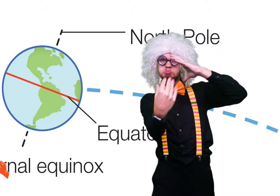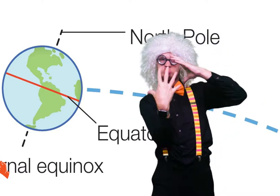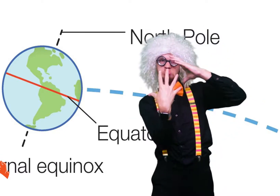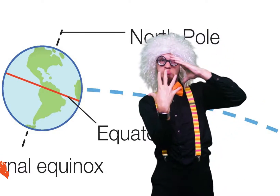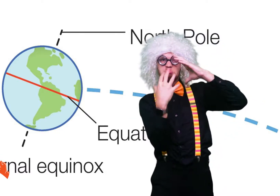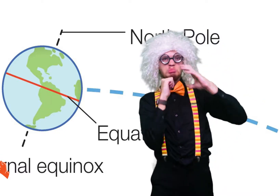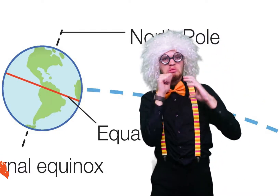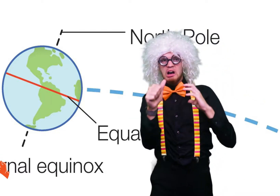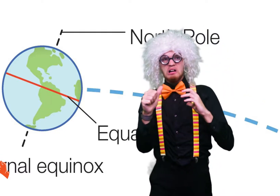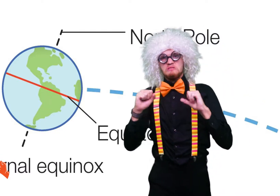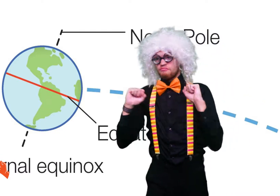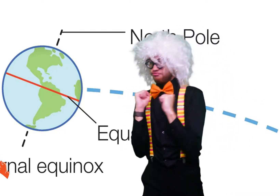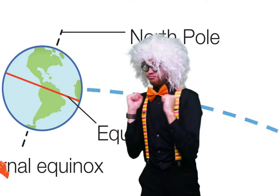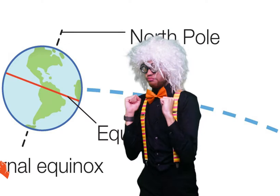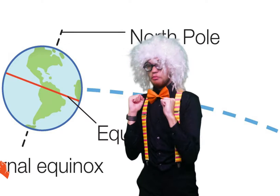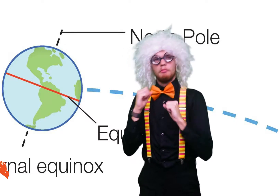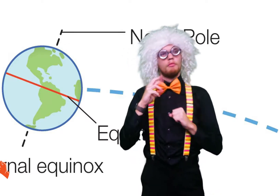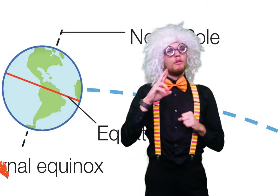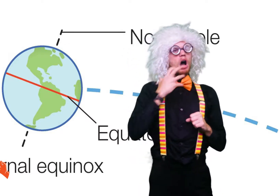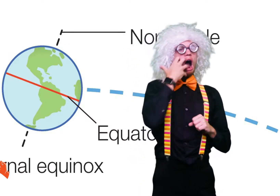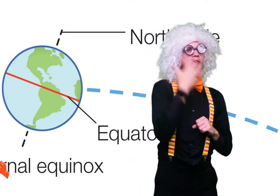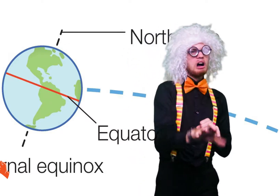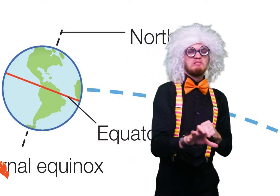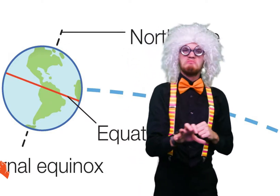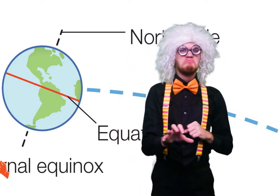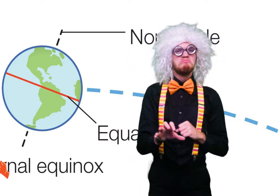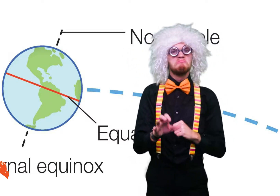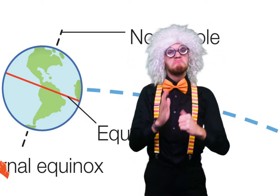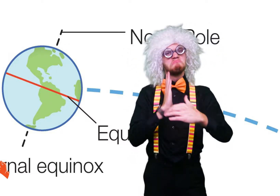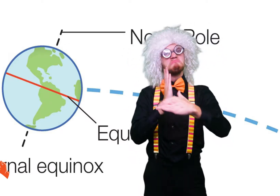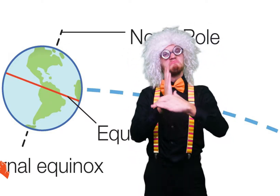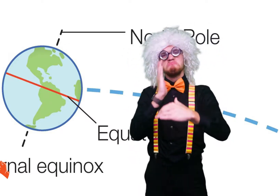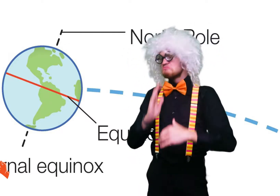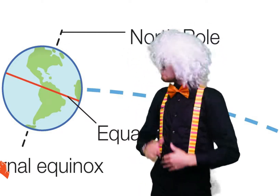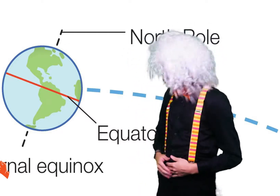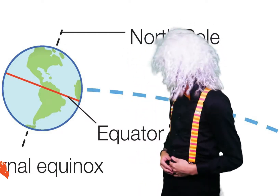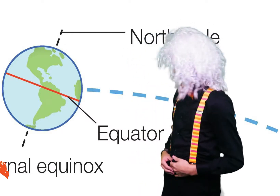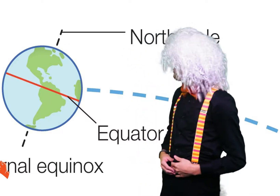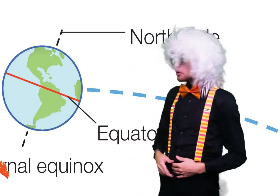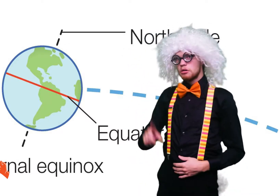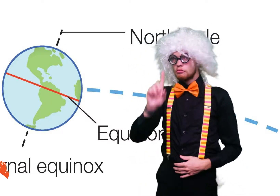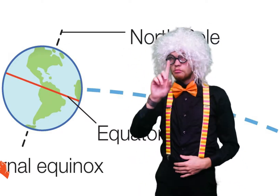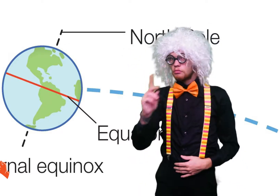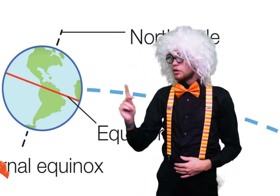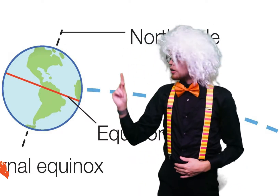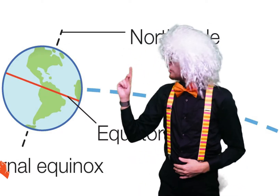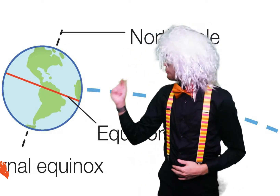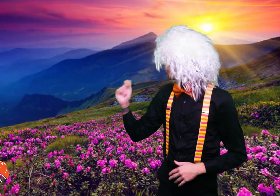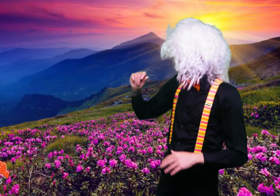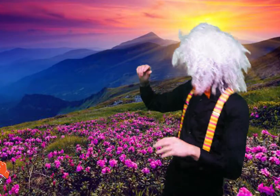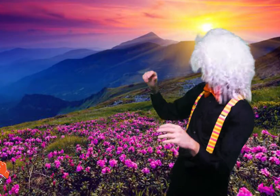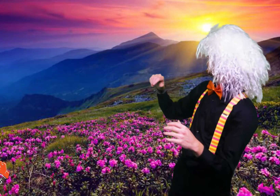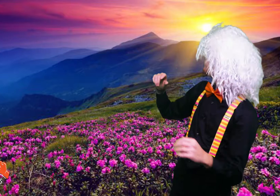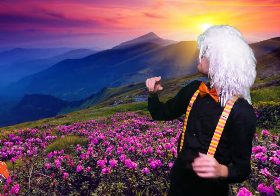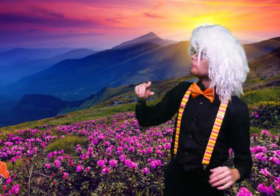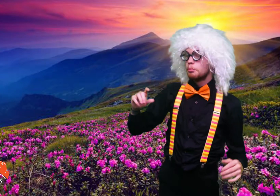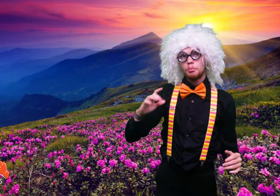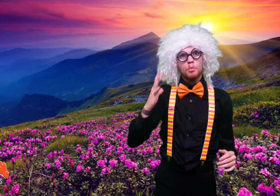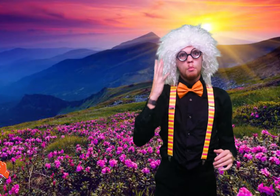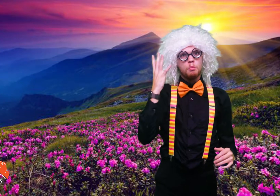It's balanced. Not cold, not hot. But wait,